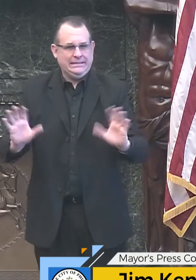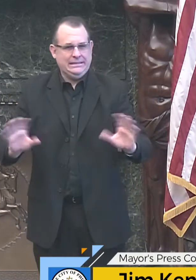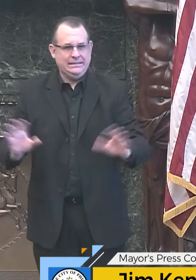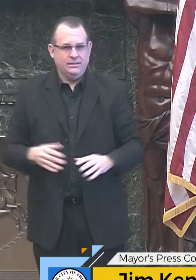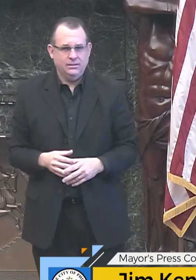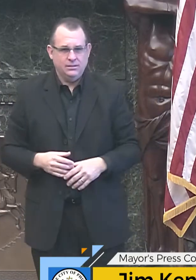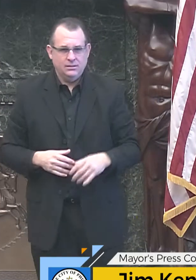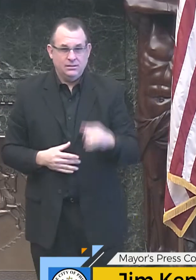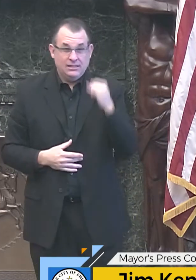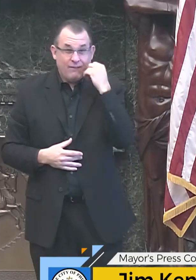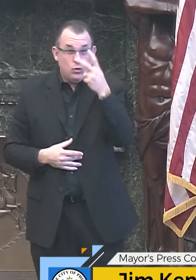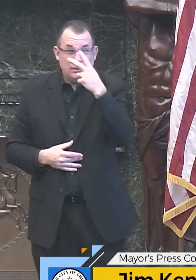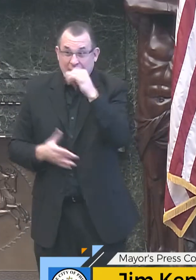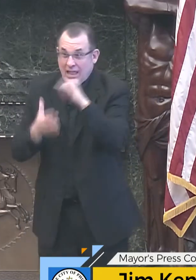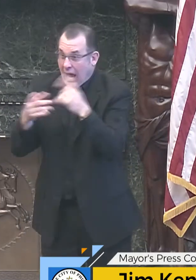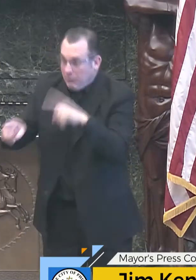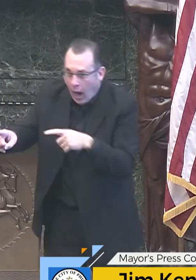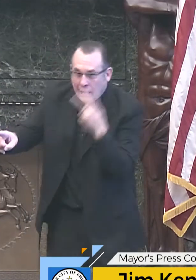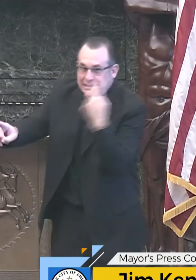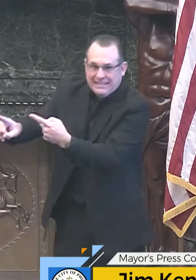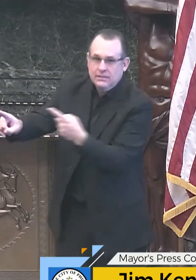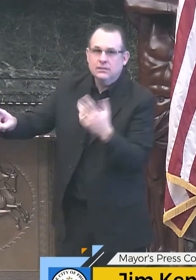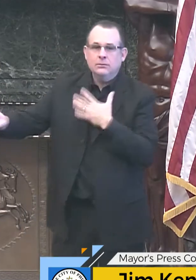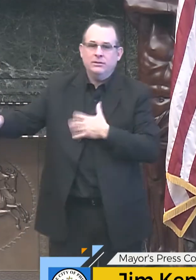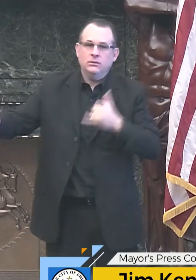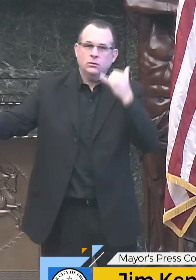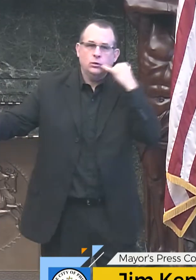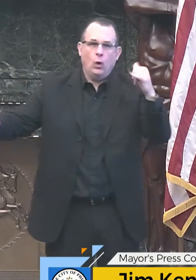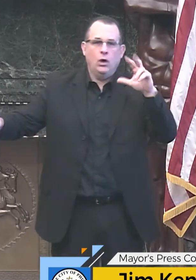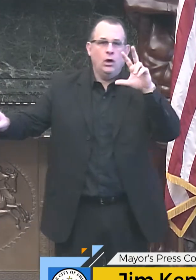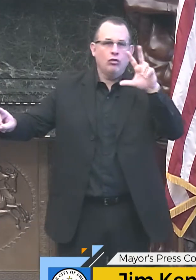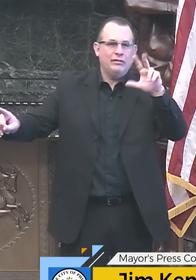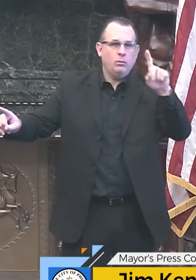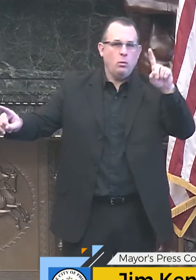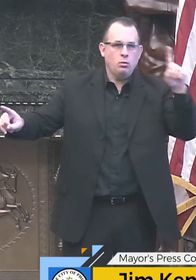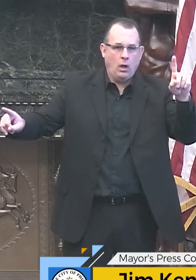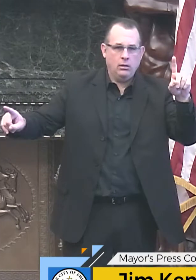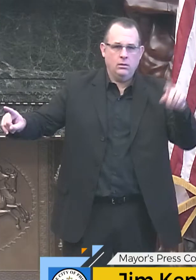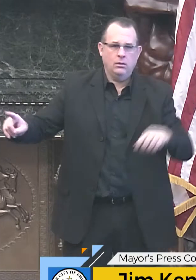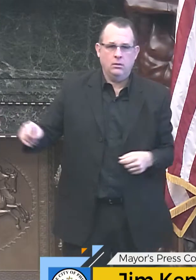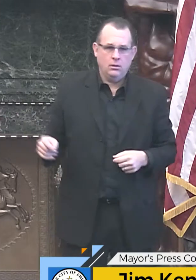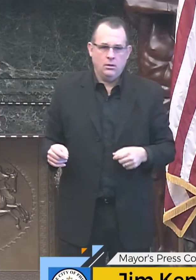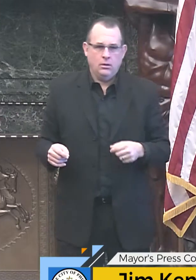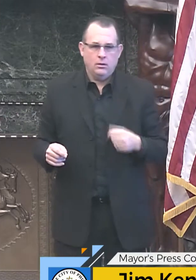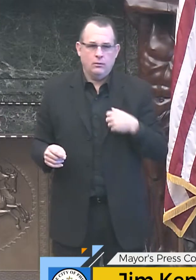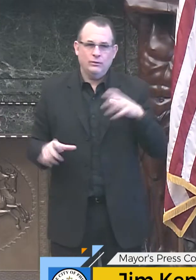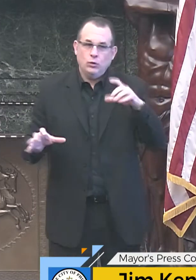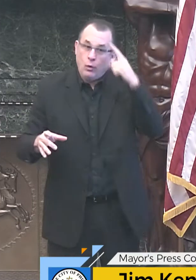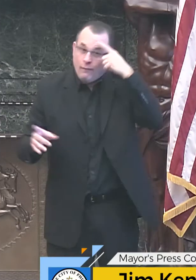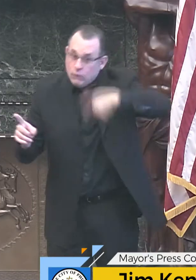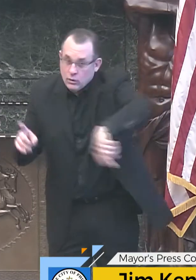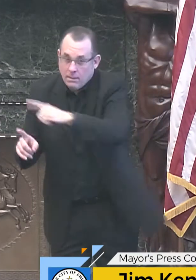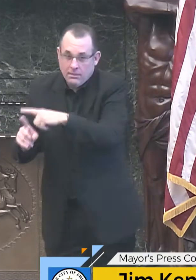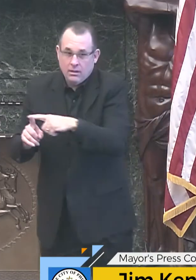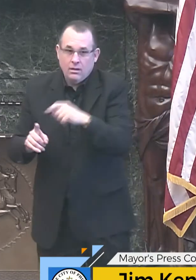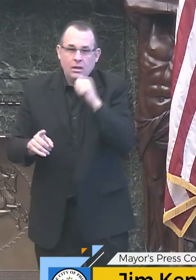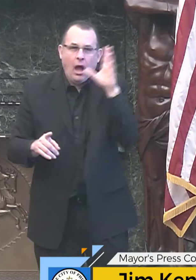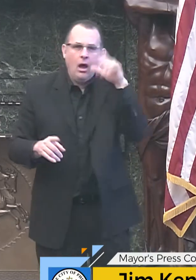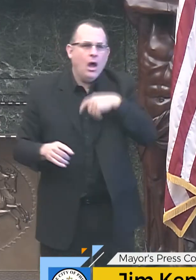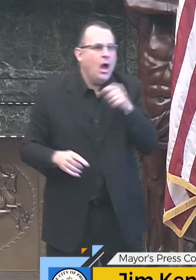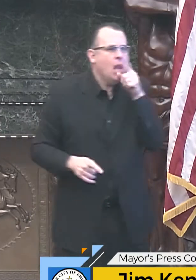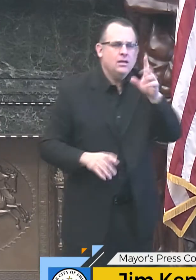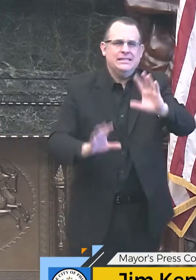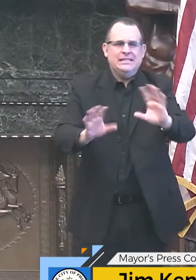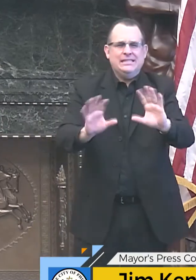playgrounds, we're asking that you alert 311. Please, you're doing this in their best interest, not just being a snitch. Please know